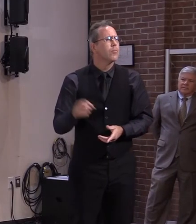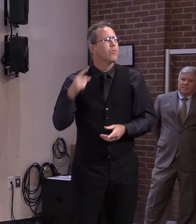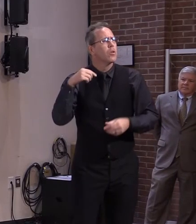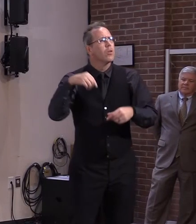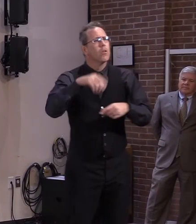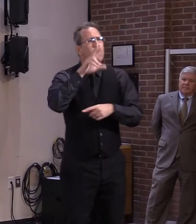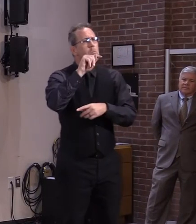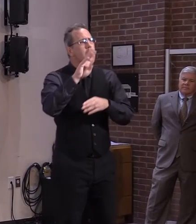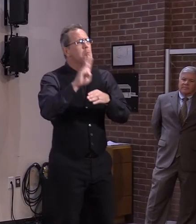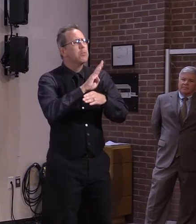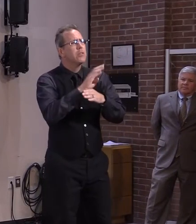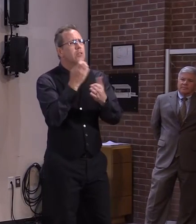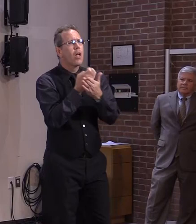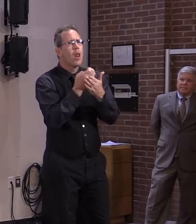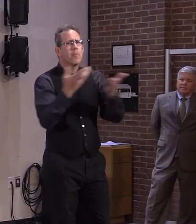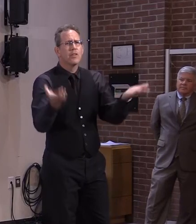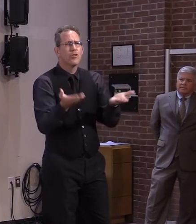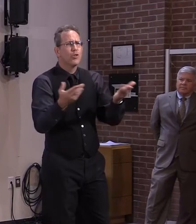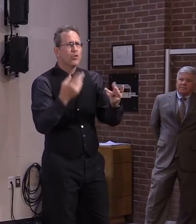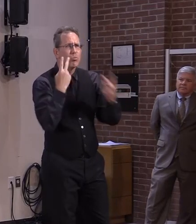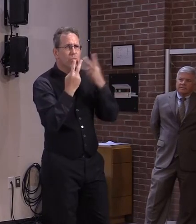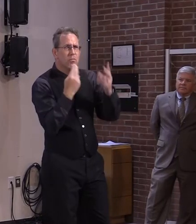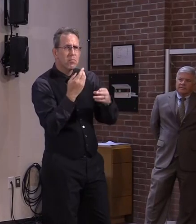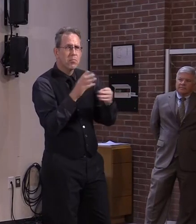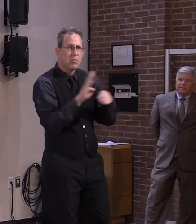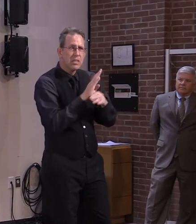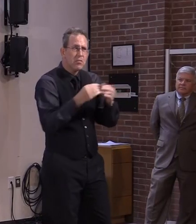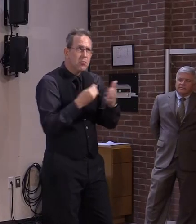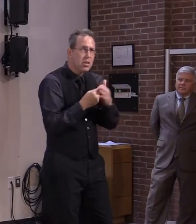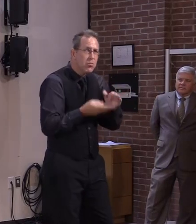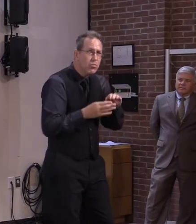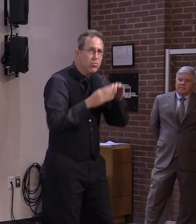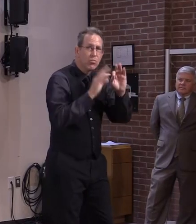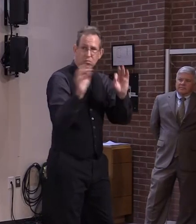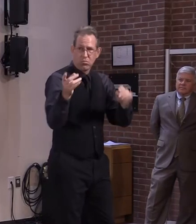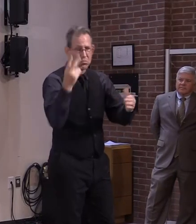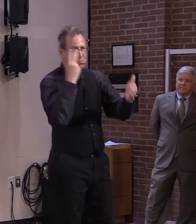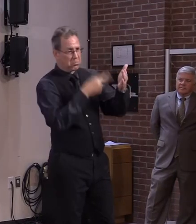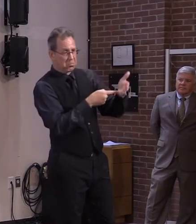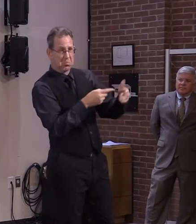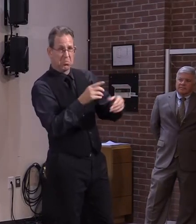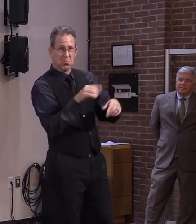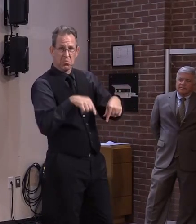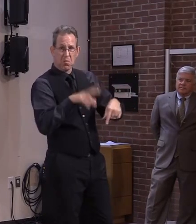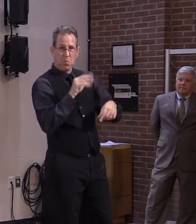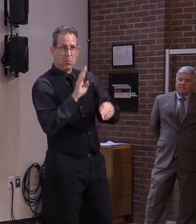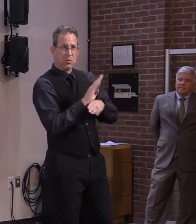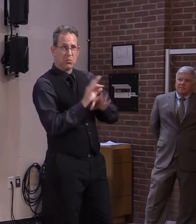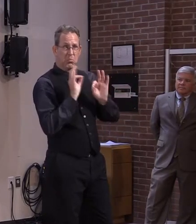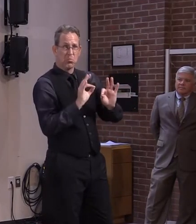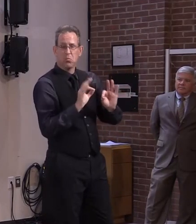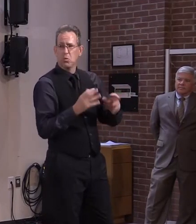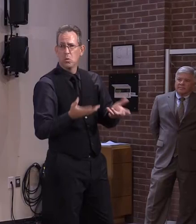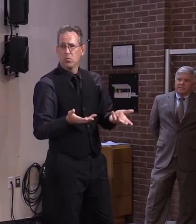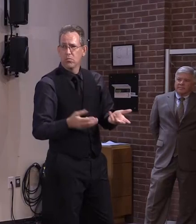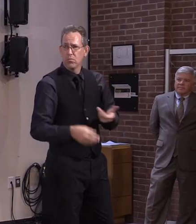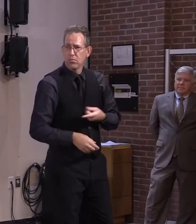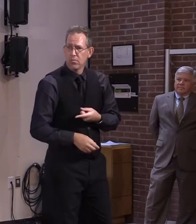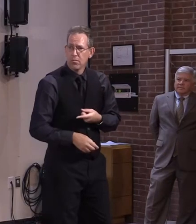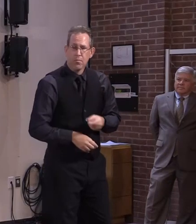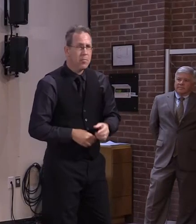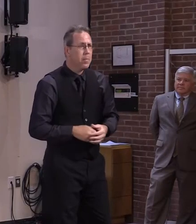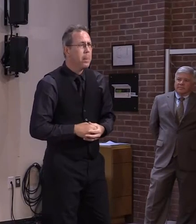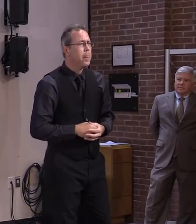like pretty good news here in Vermont? Yeah, my concerns are consistent. Our